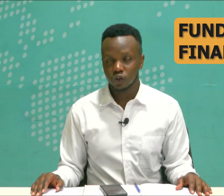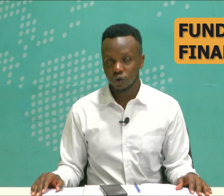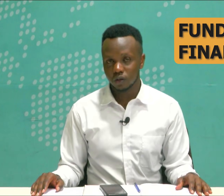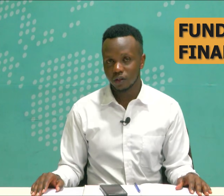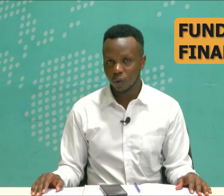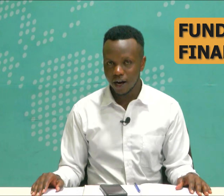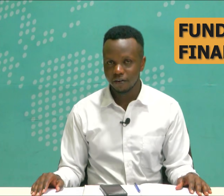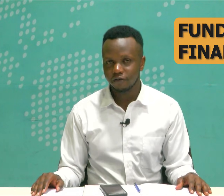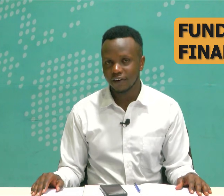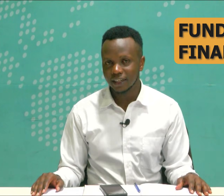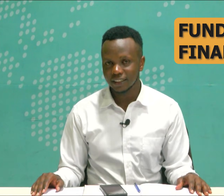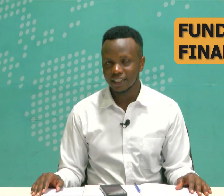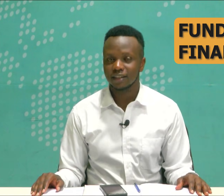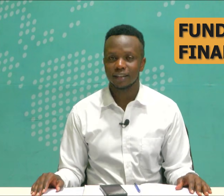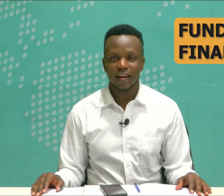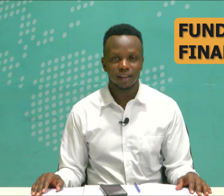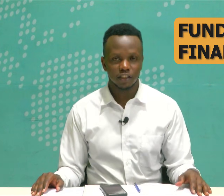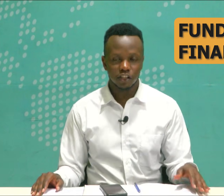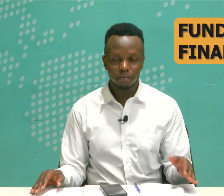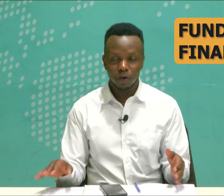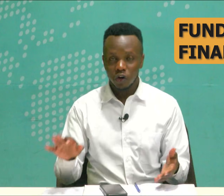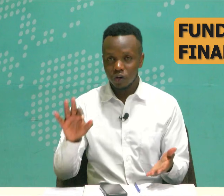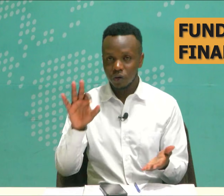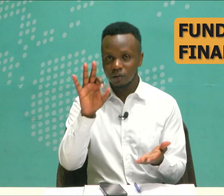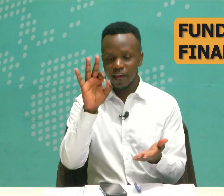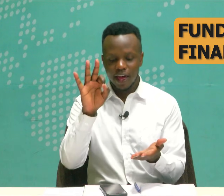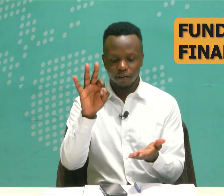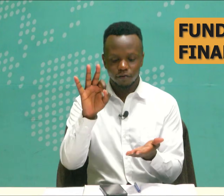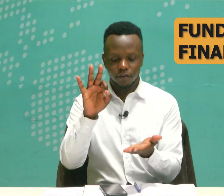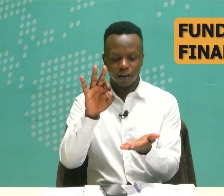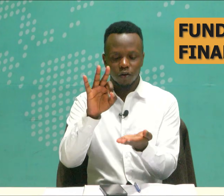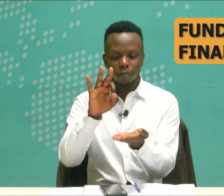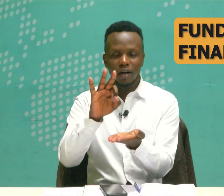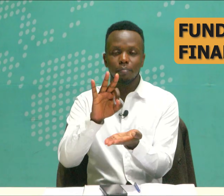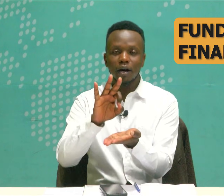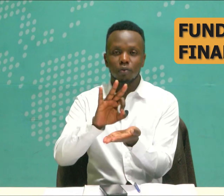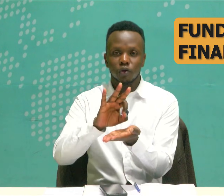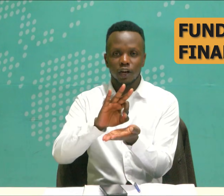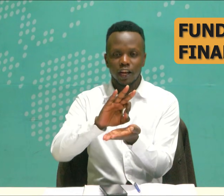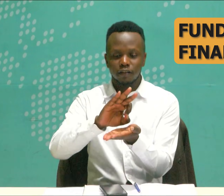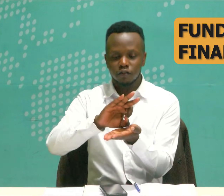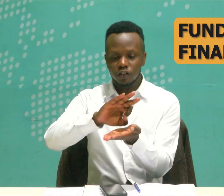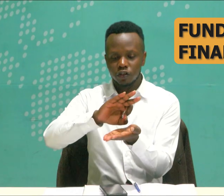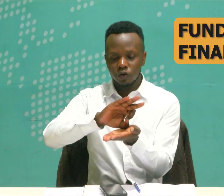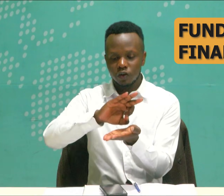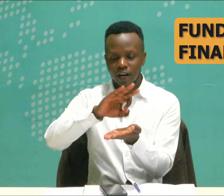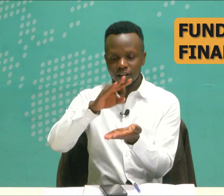the word fund is signed the same. You use F, then open palm on your left, you do like